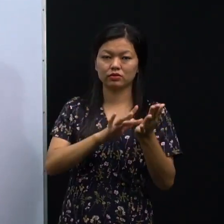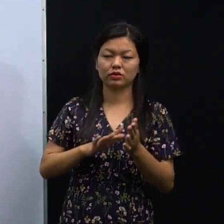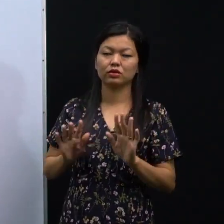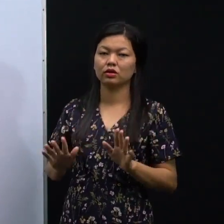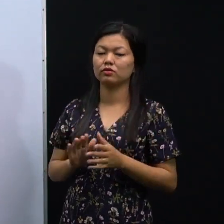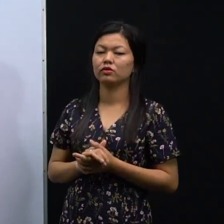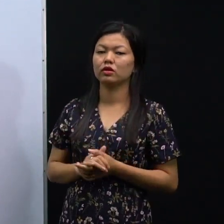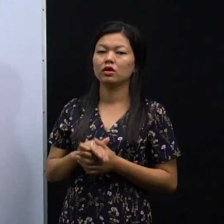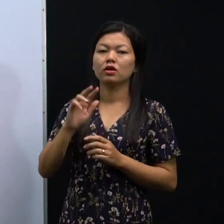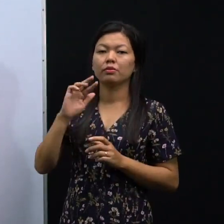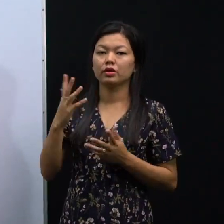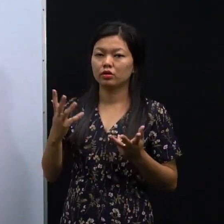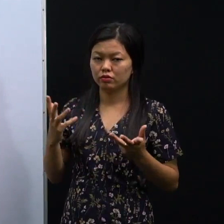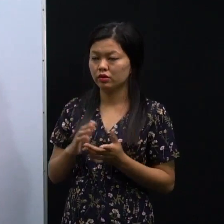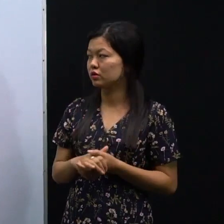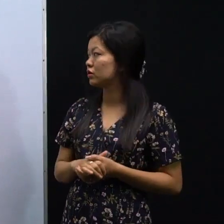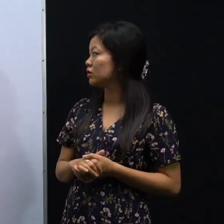going to radiate